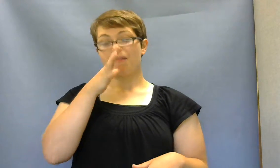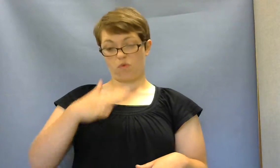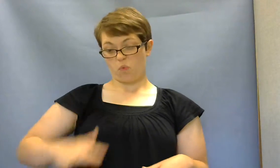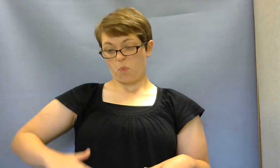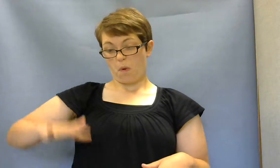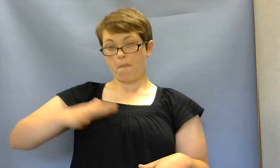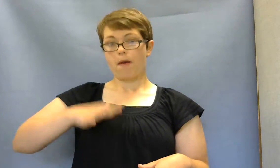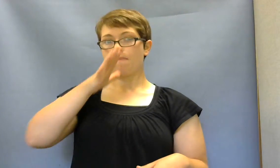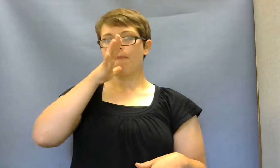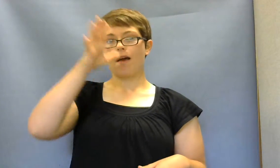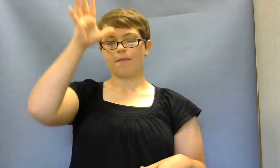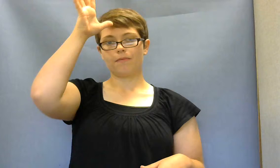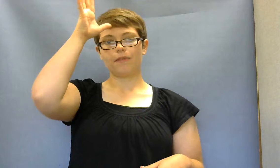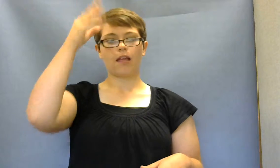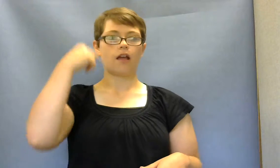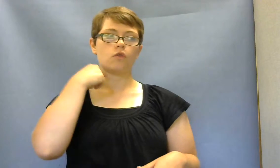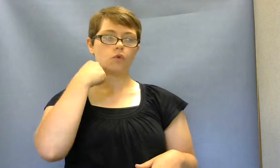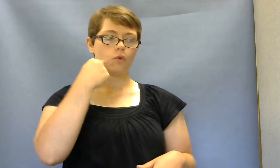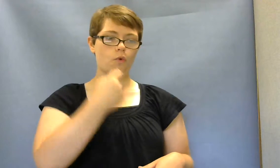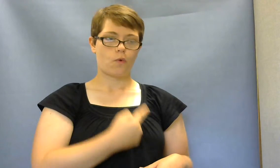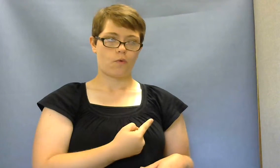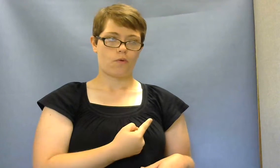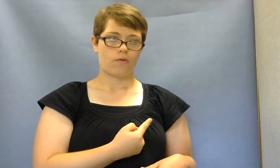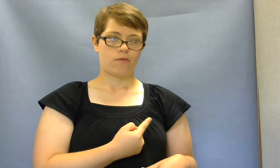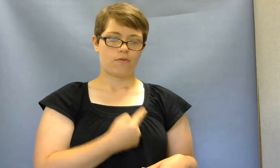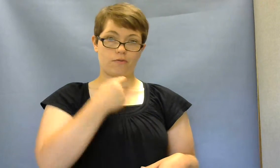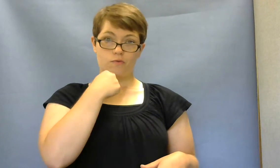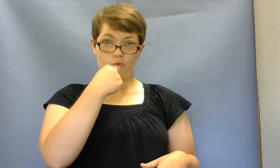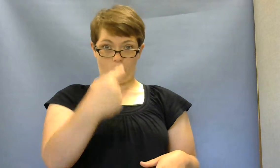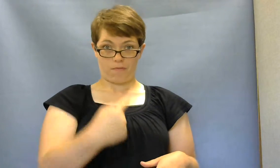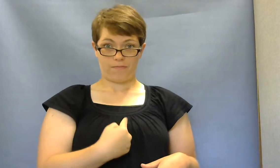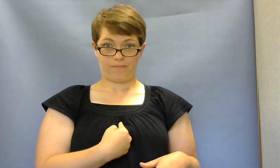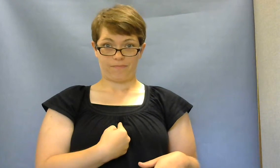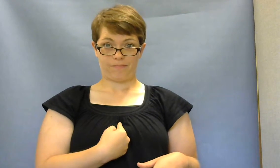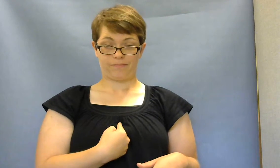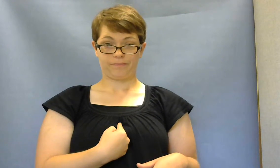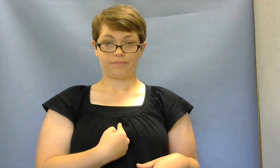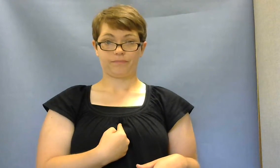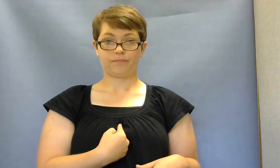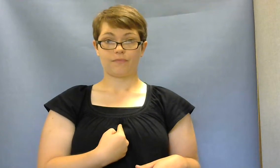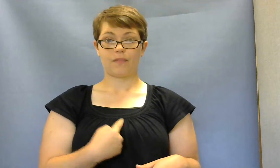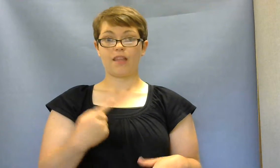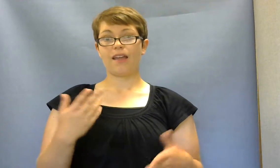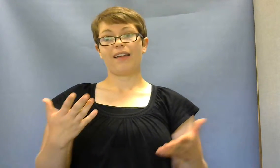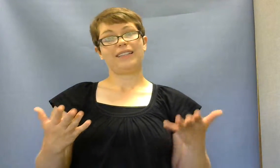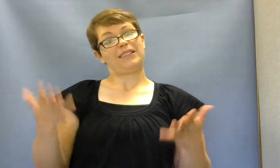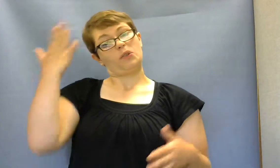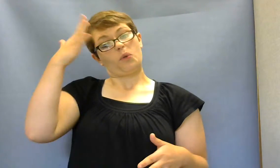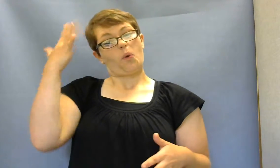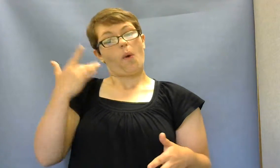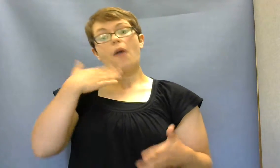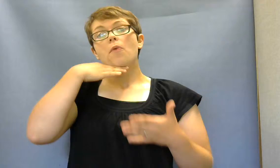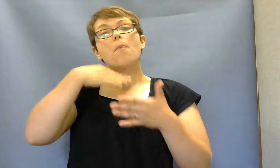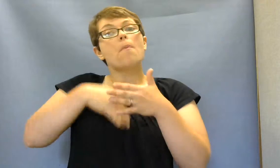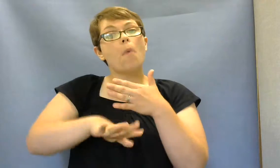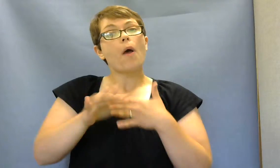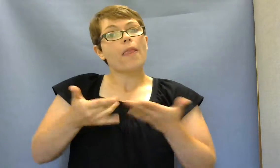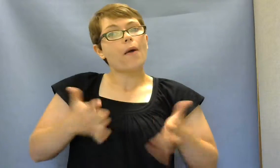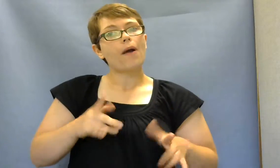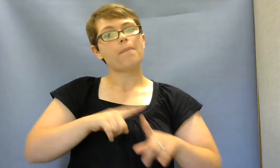power of that choice was the first thing that I had to overcome and decide for myself, especially in the early years